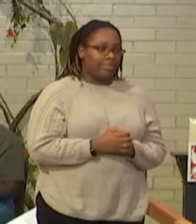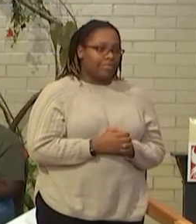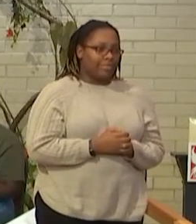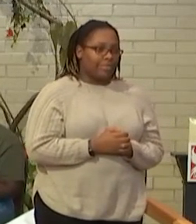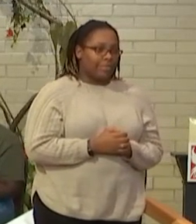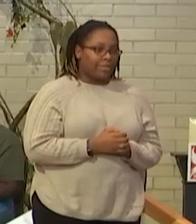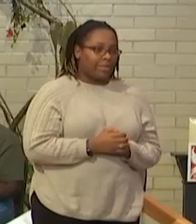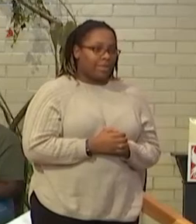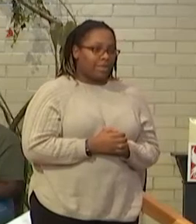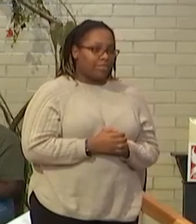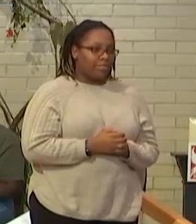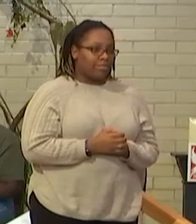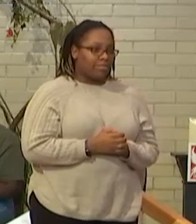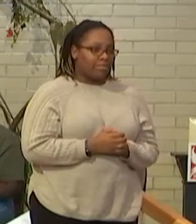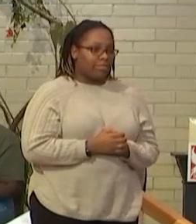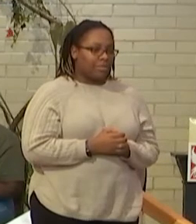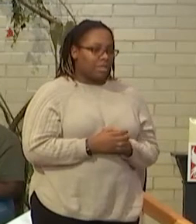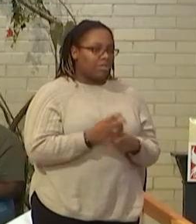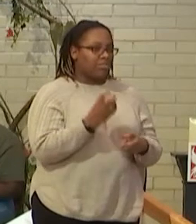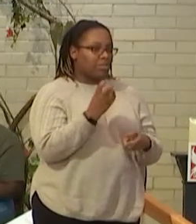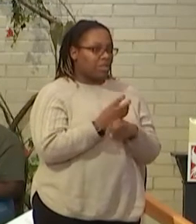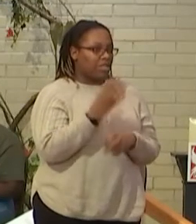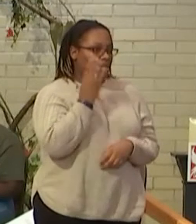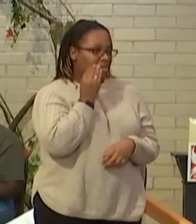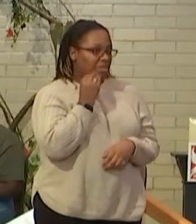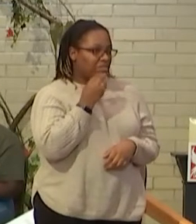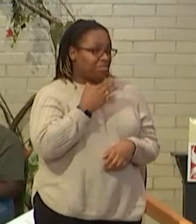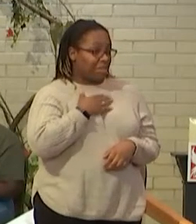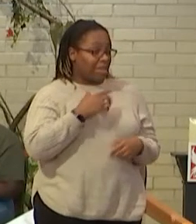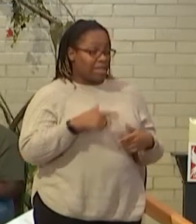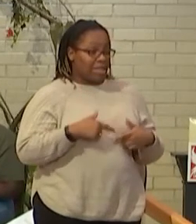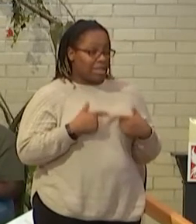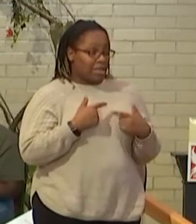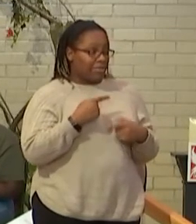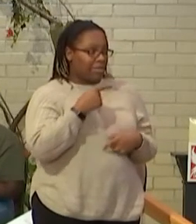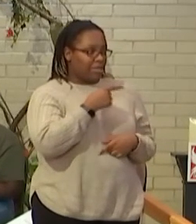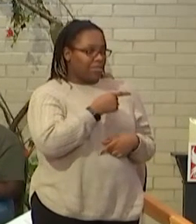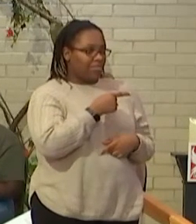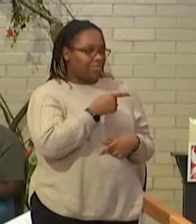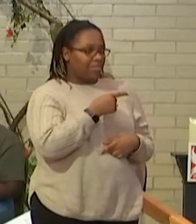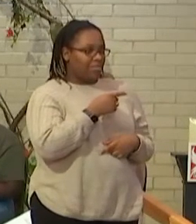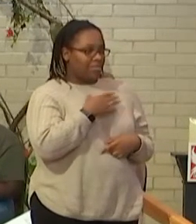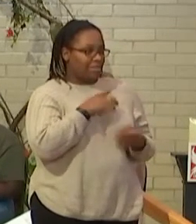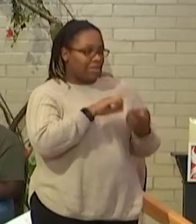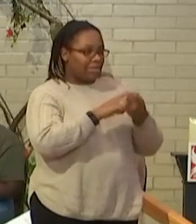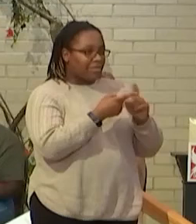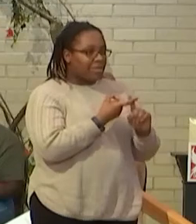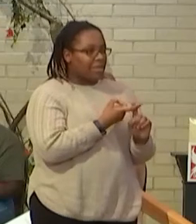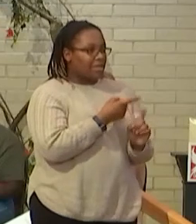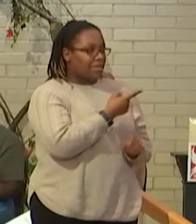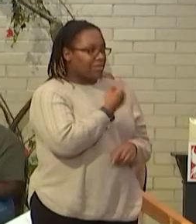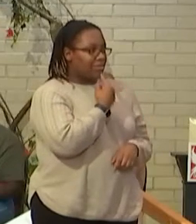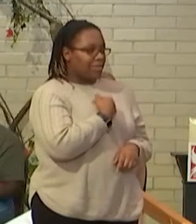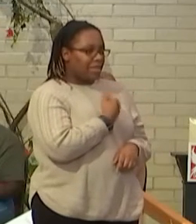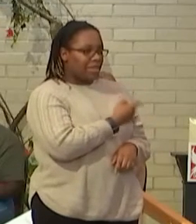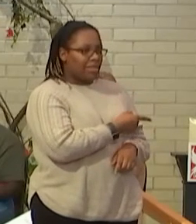during one of the hardest periods of my life when he said that. And it's an old friend who said this to me. And he said